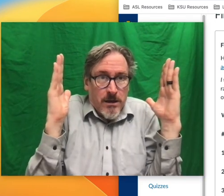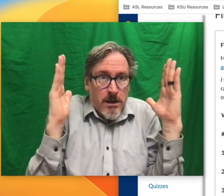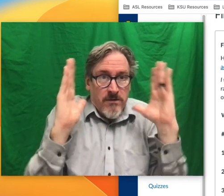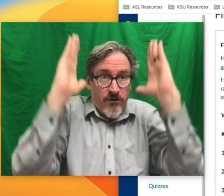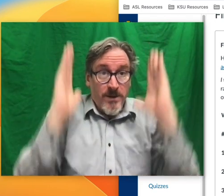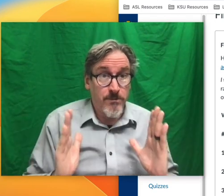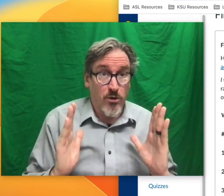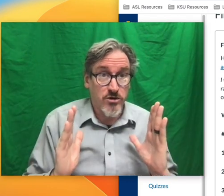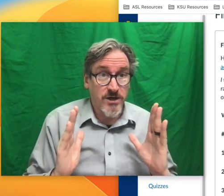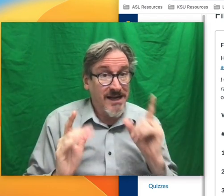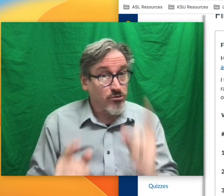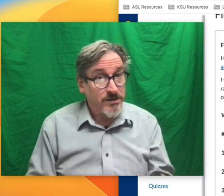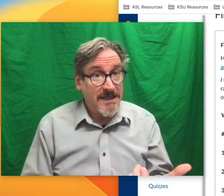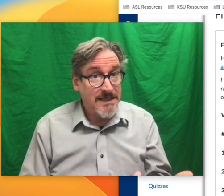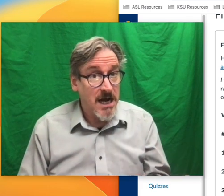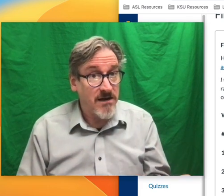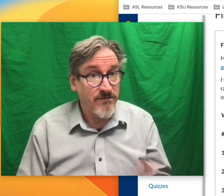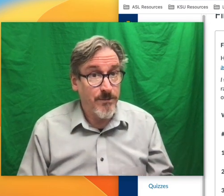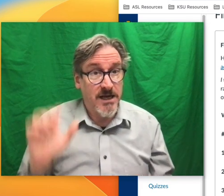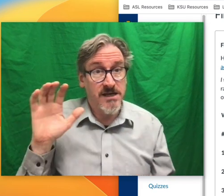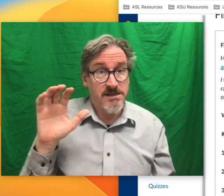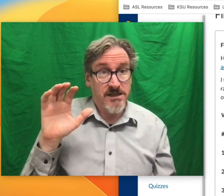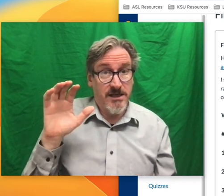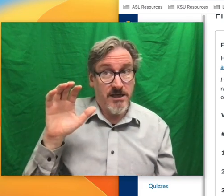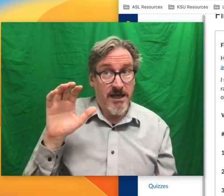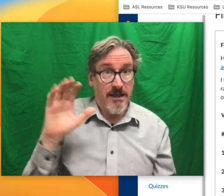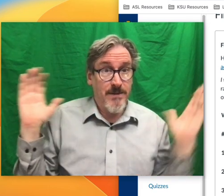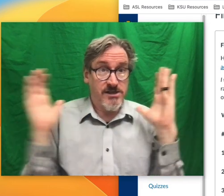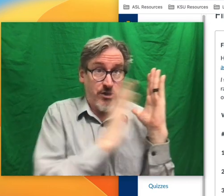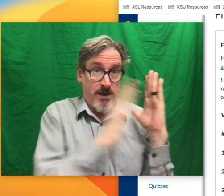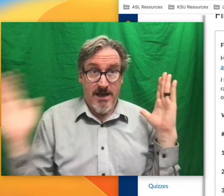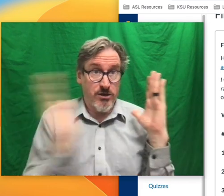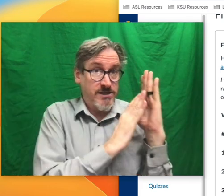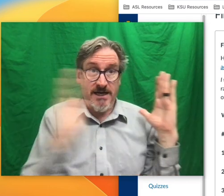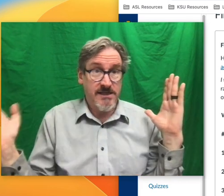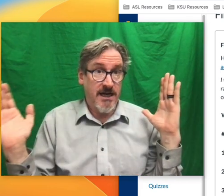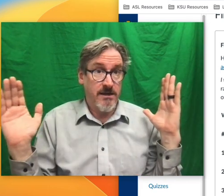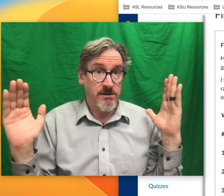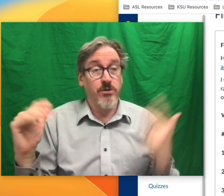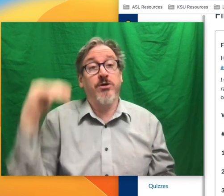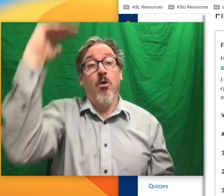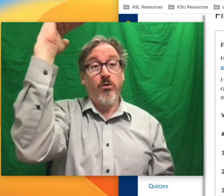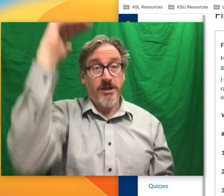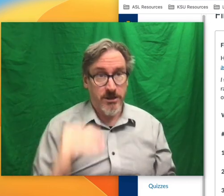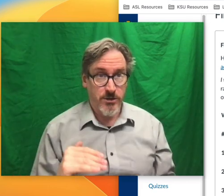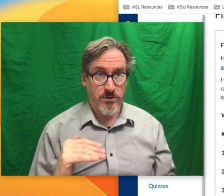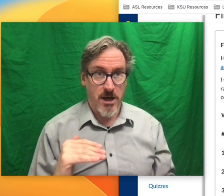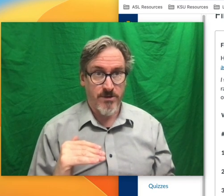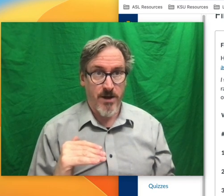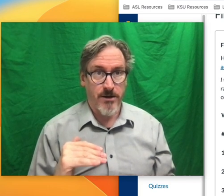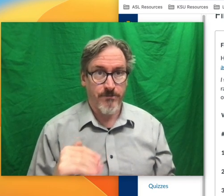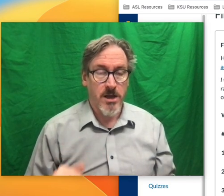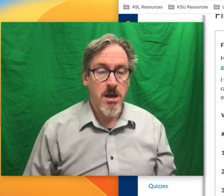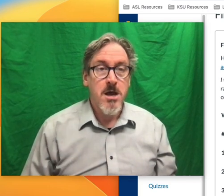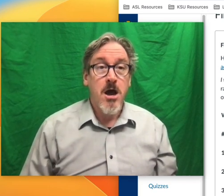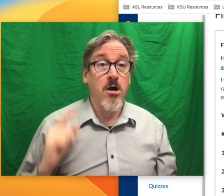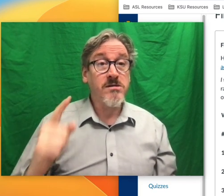having filming in portrait is really tough, because it limits. You can't do side to side. So you only can do top to